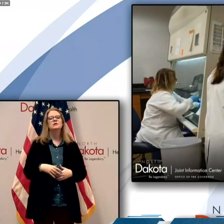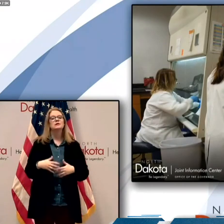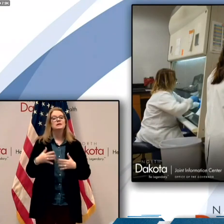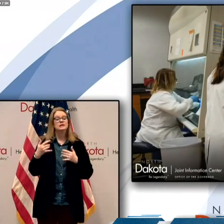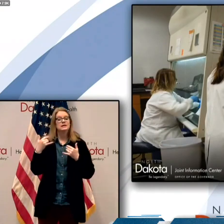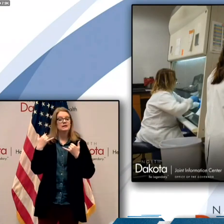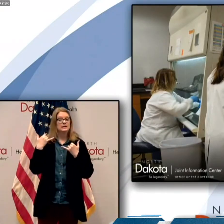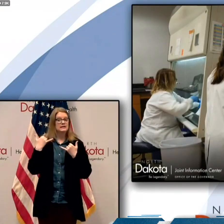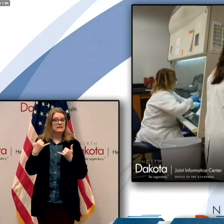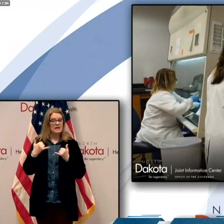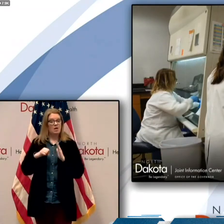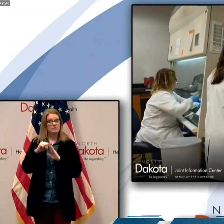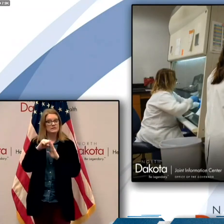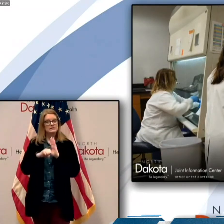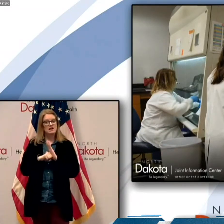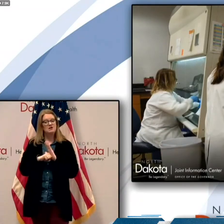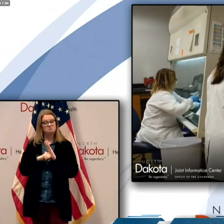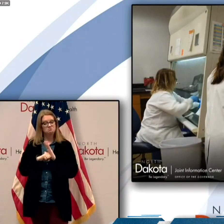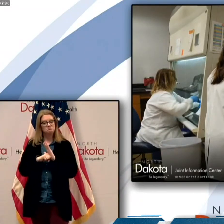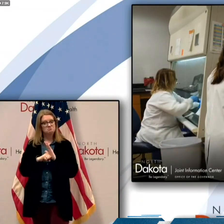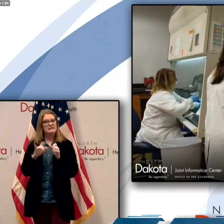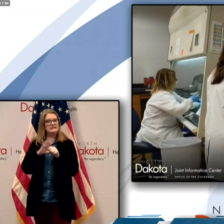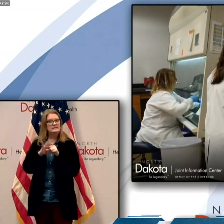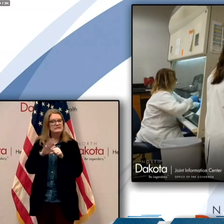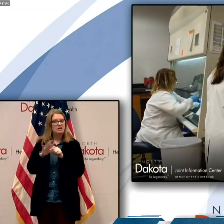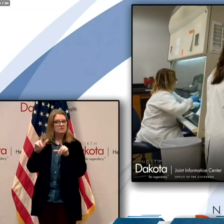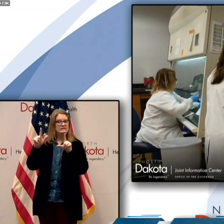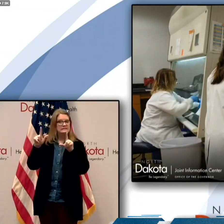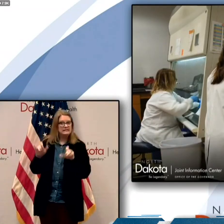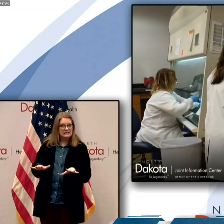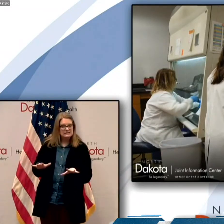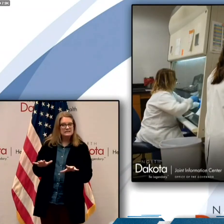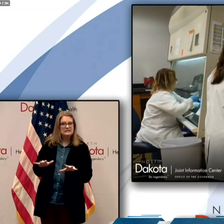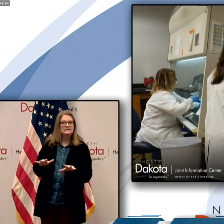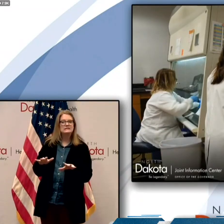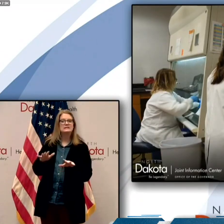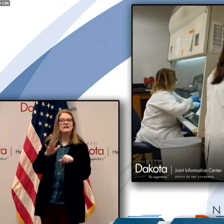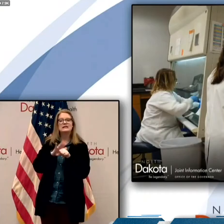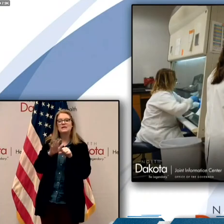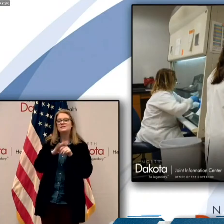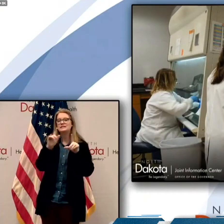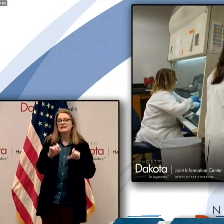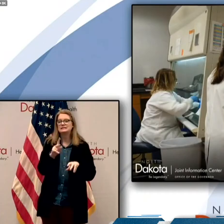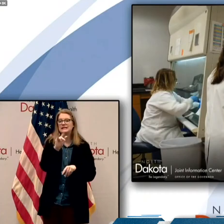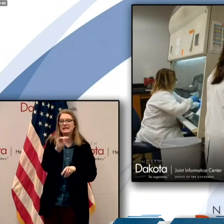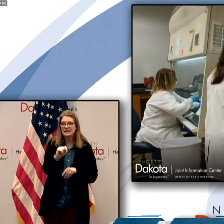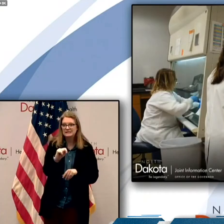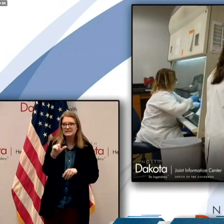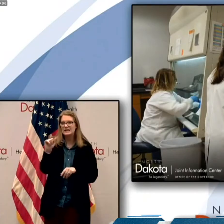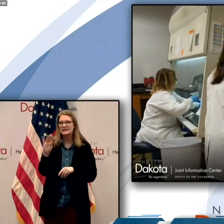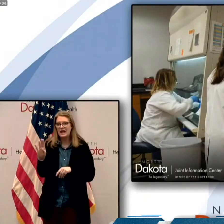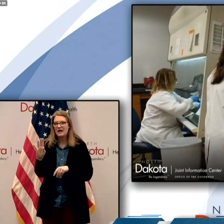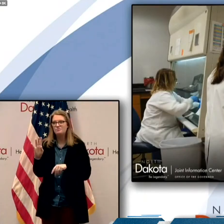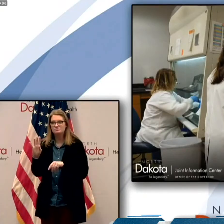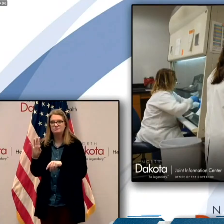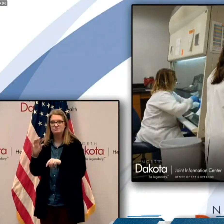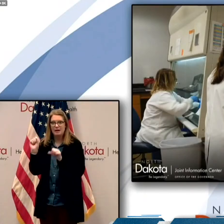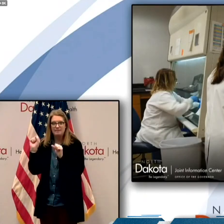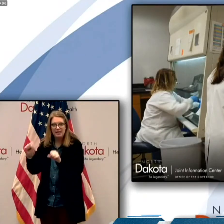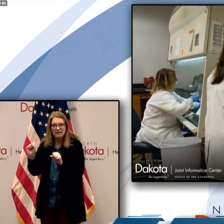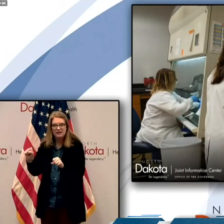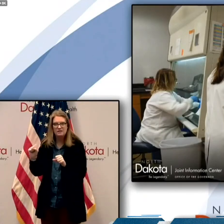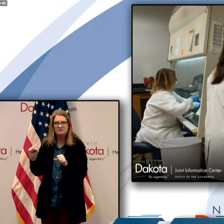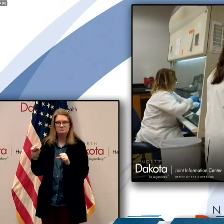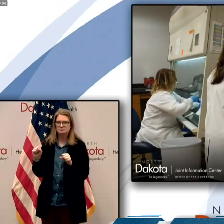now has enough tests, enough testing kits, and enough lab capacity to be testing at a